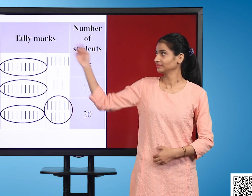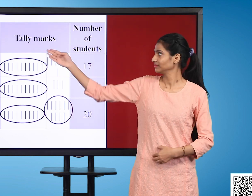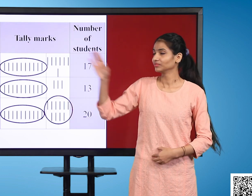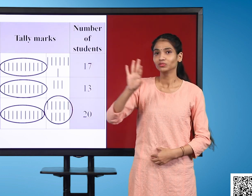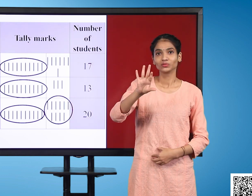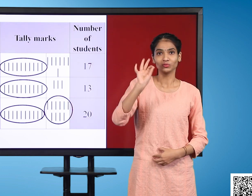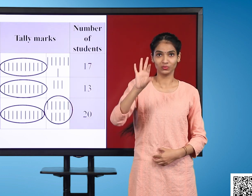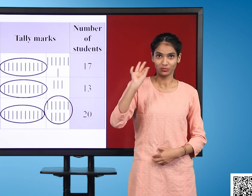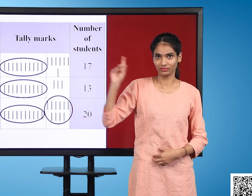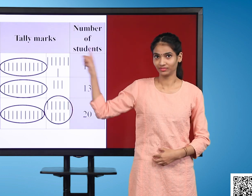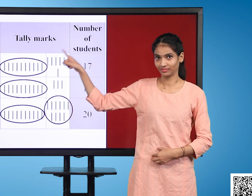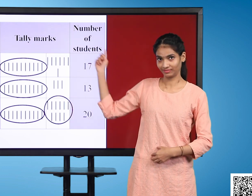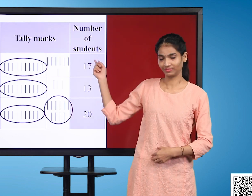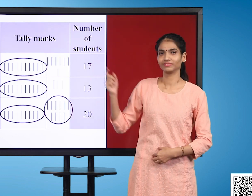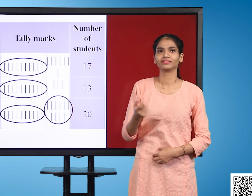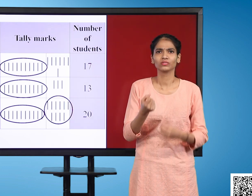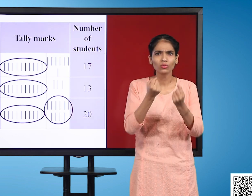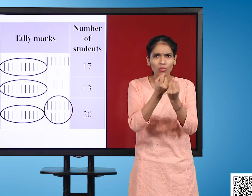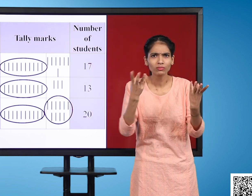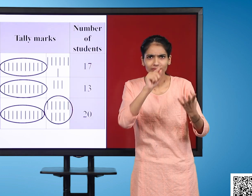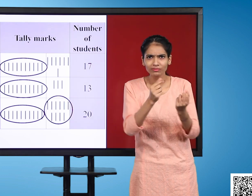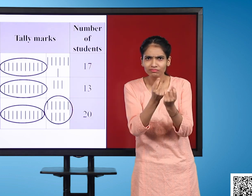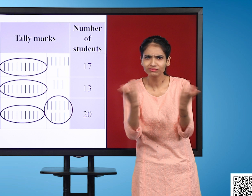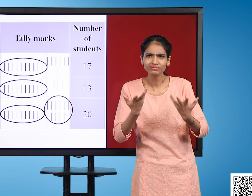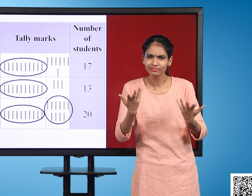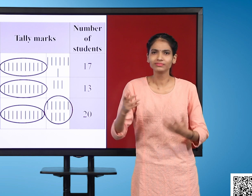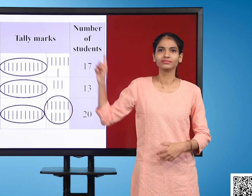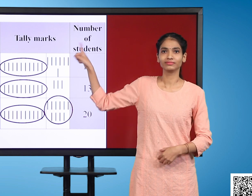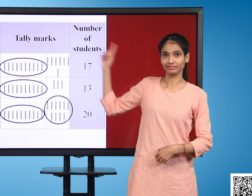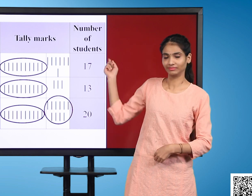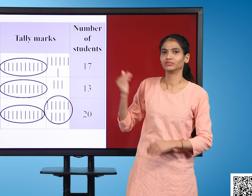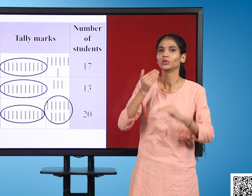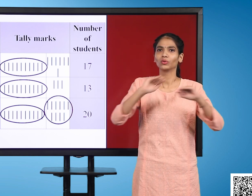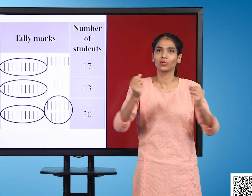Column 1 choice, column 2 tally marks, column 3 number of students.